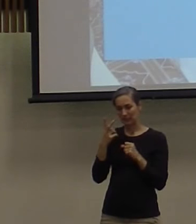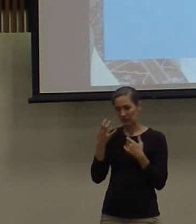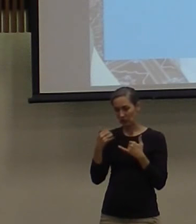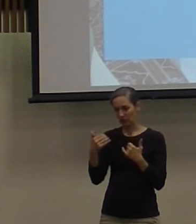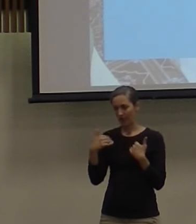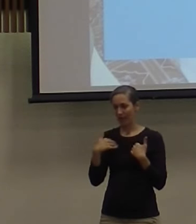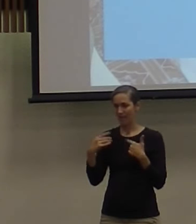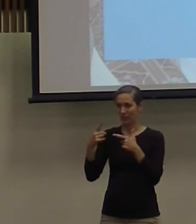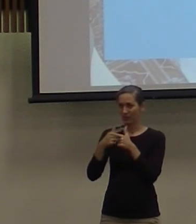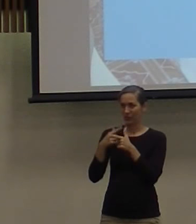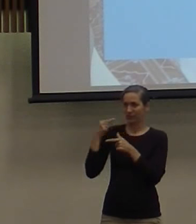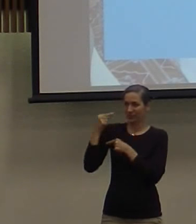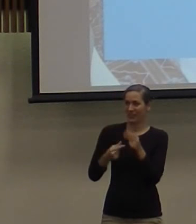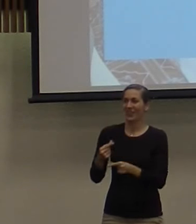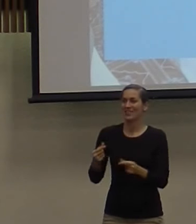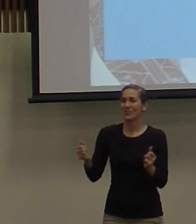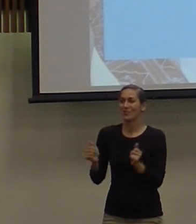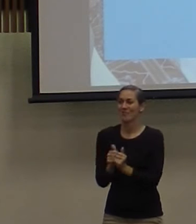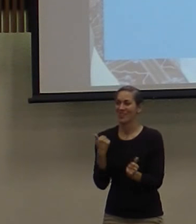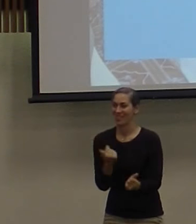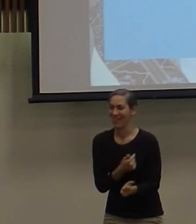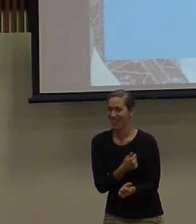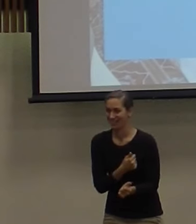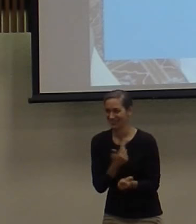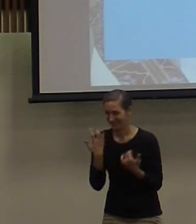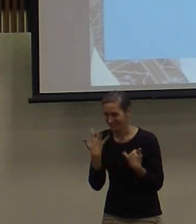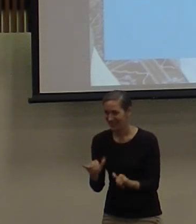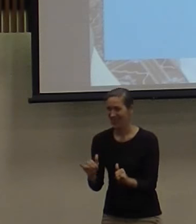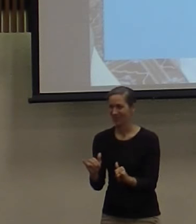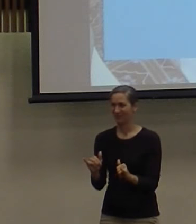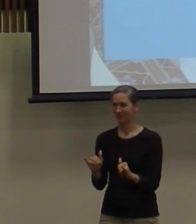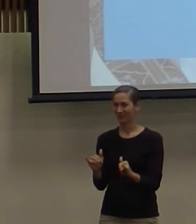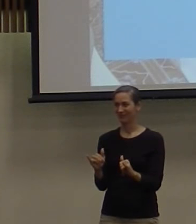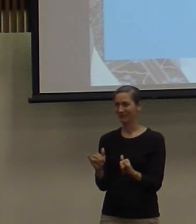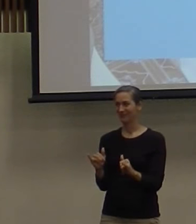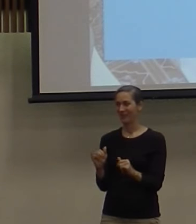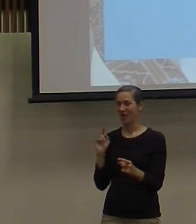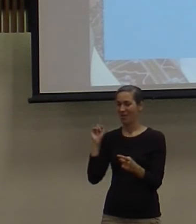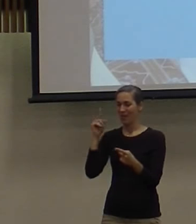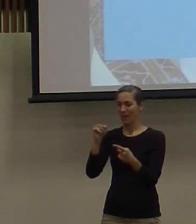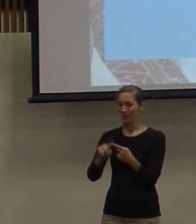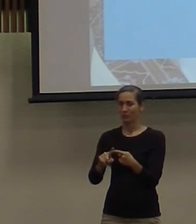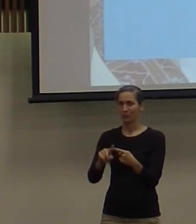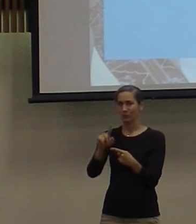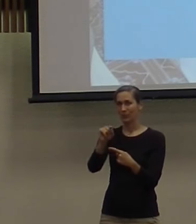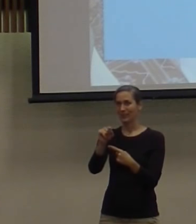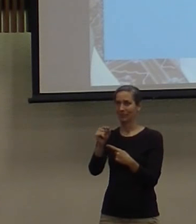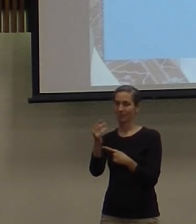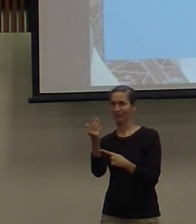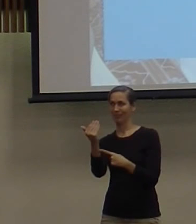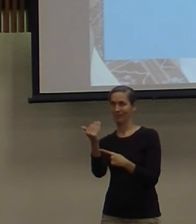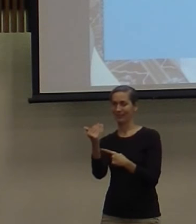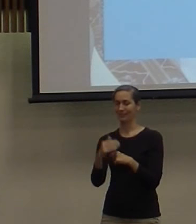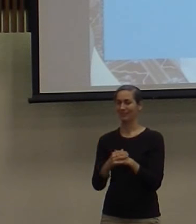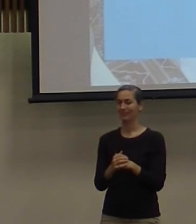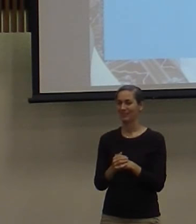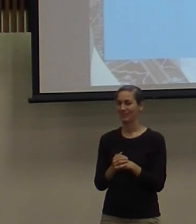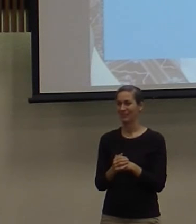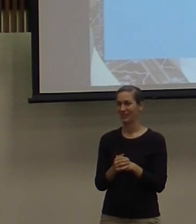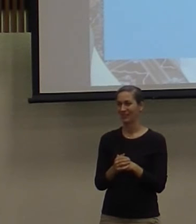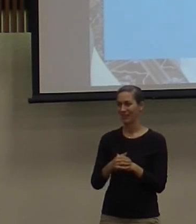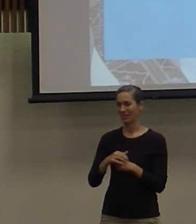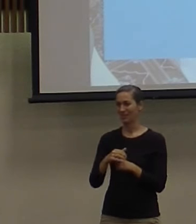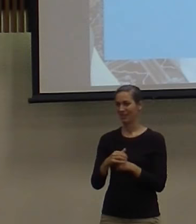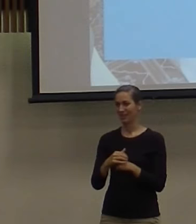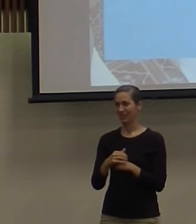first generation with us, um, at least up to 2014 or 15. So now the two family